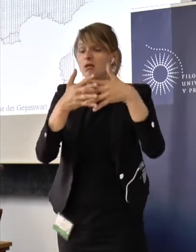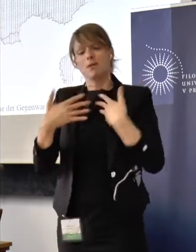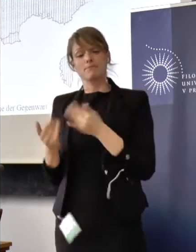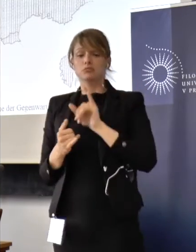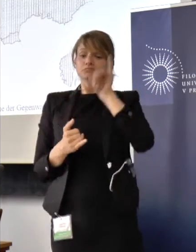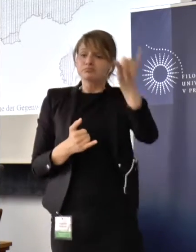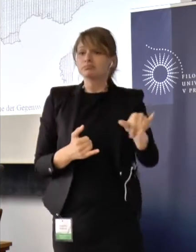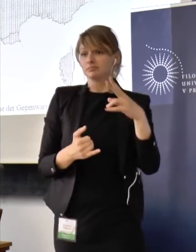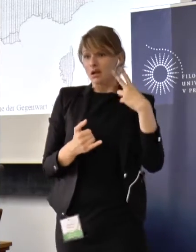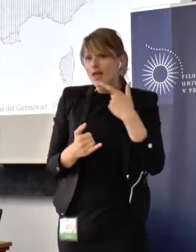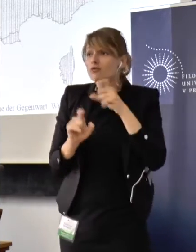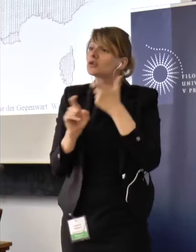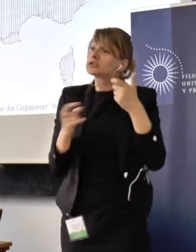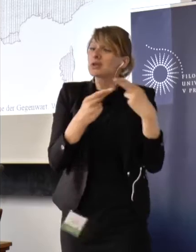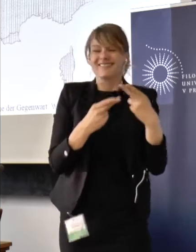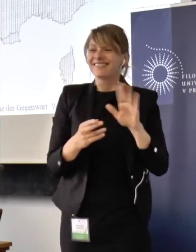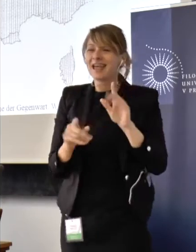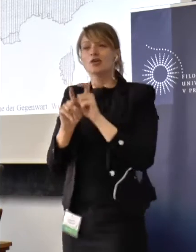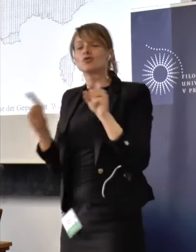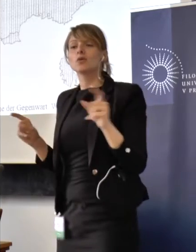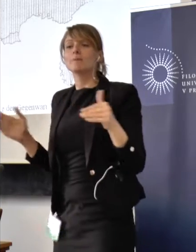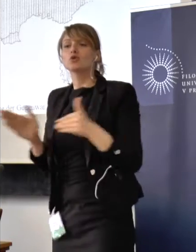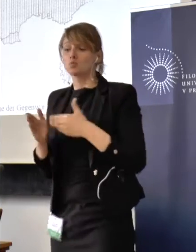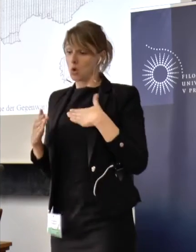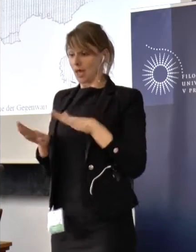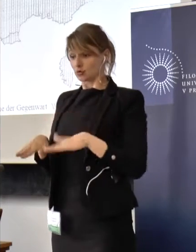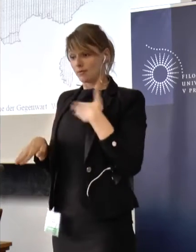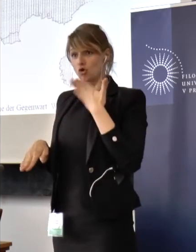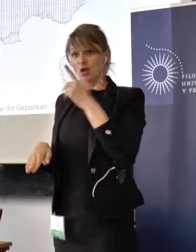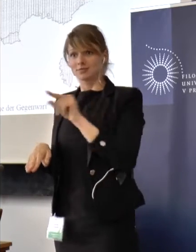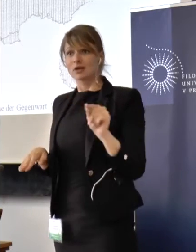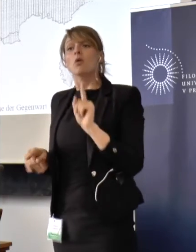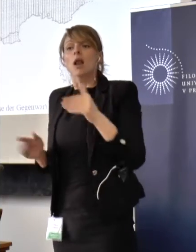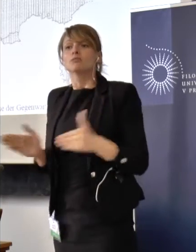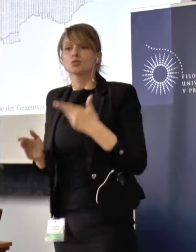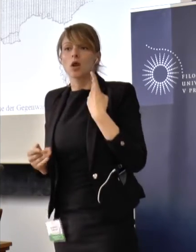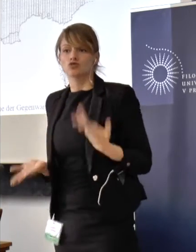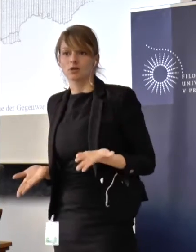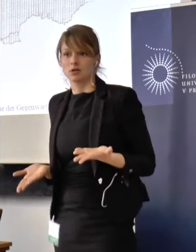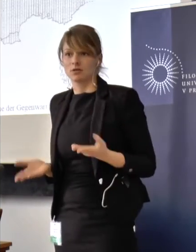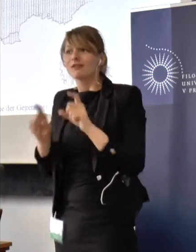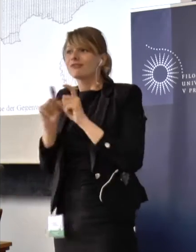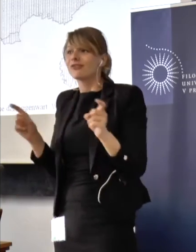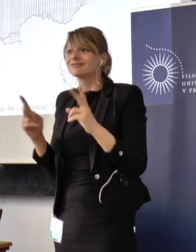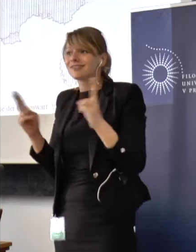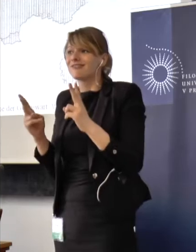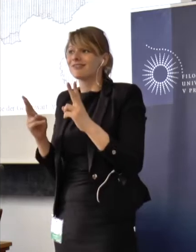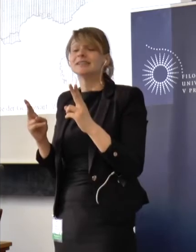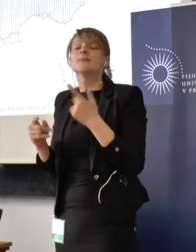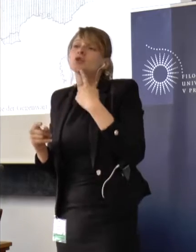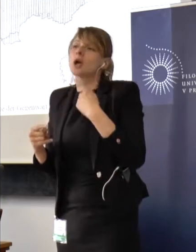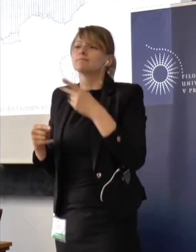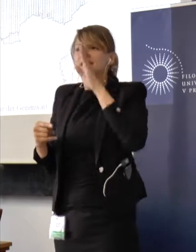why I call this language we are all learning, and I'm speaking right here, is Globalesisch. It's not English. I still